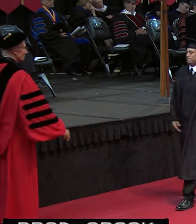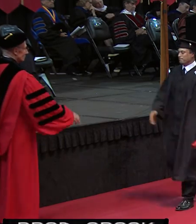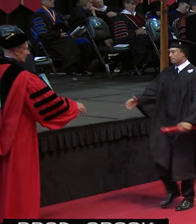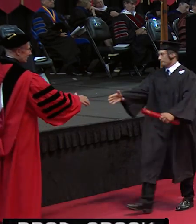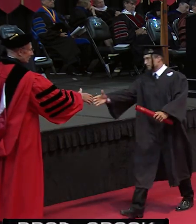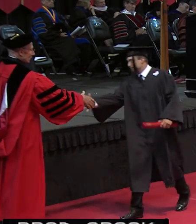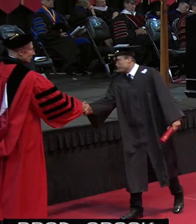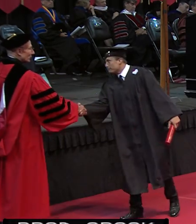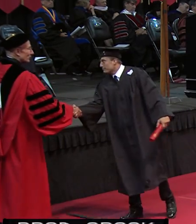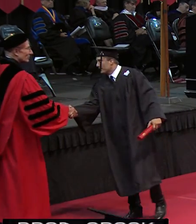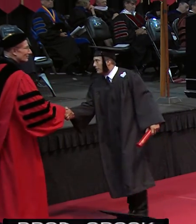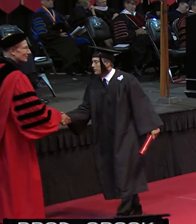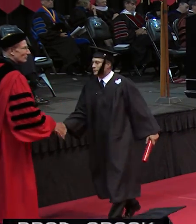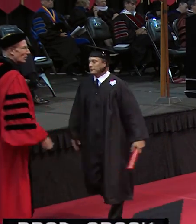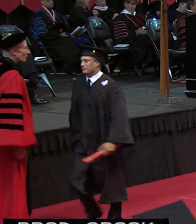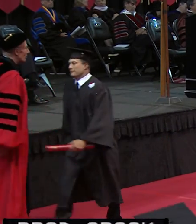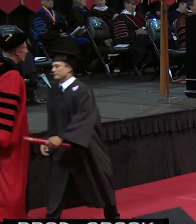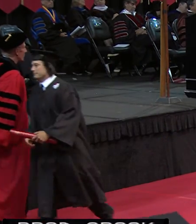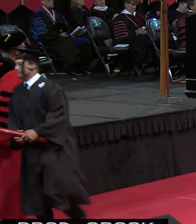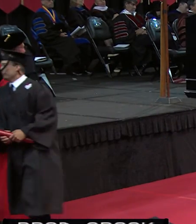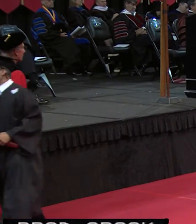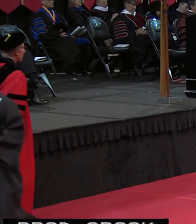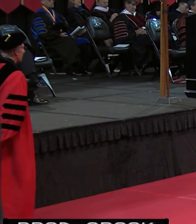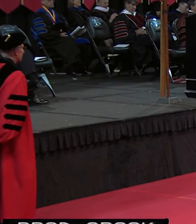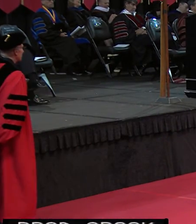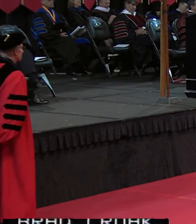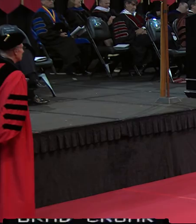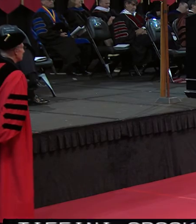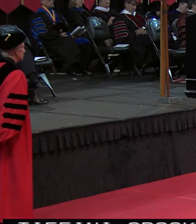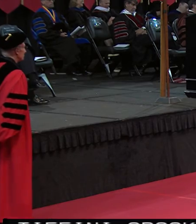Marcus Joseph Escalante.